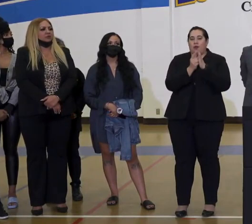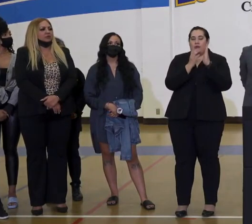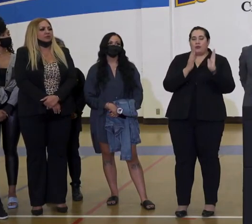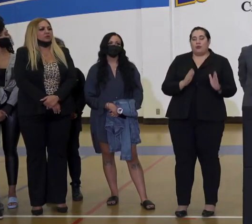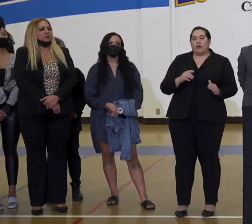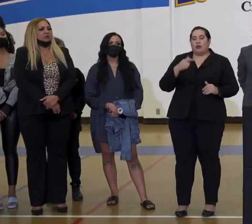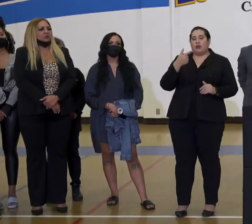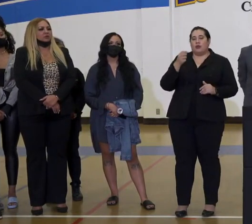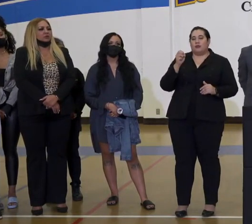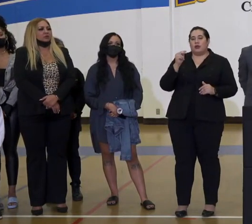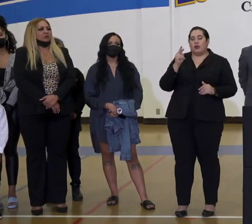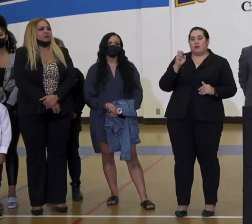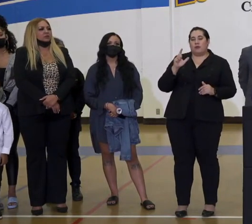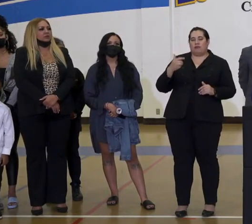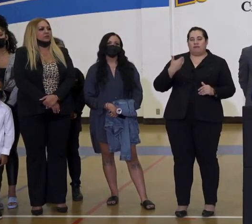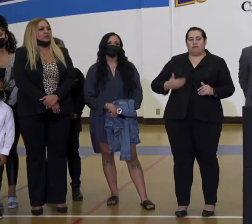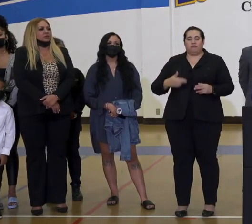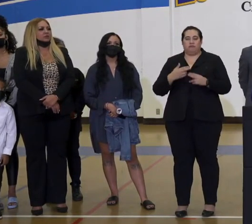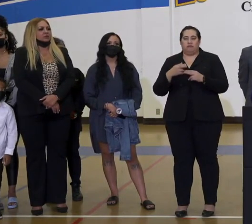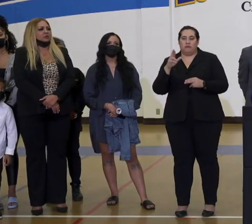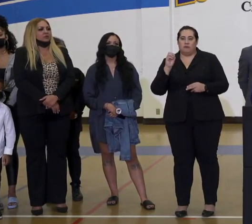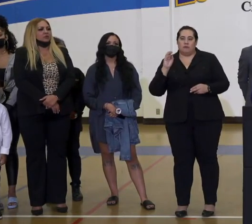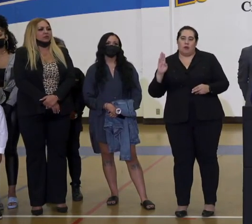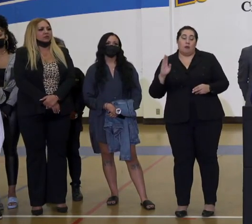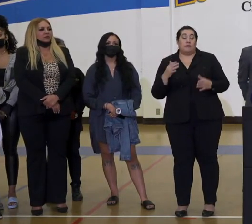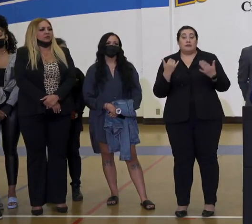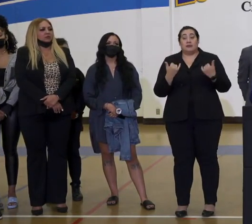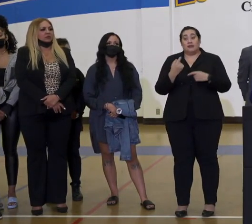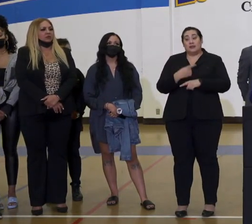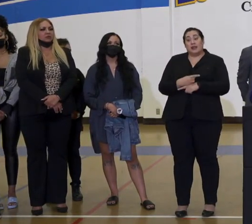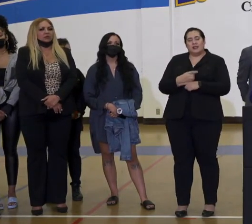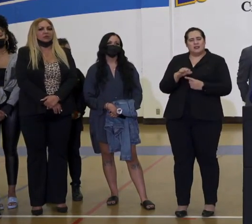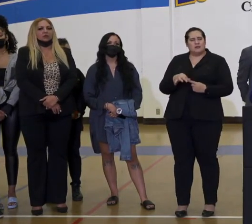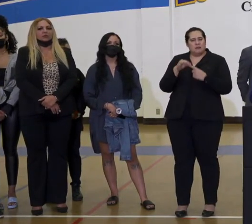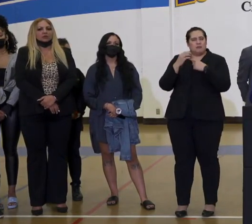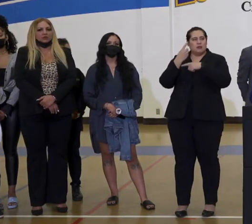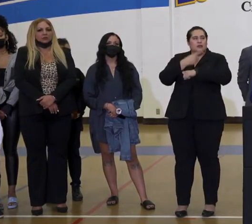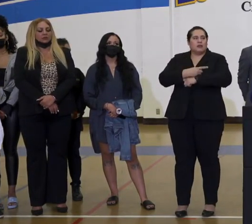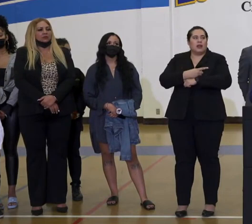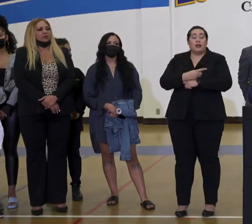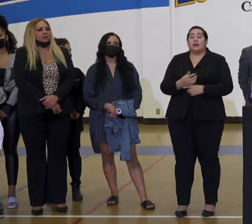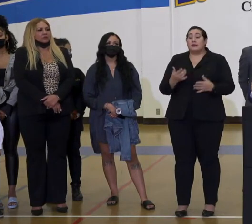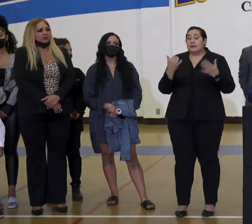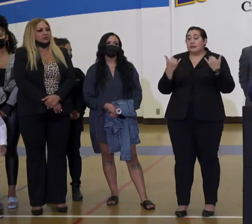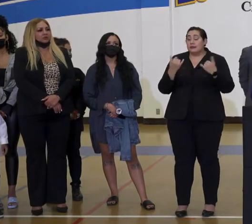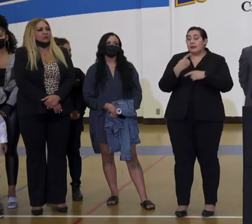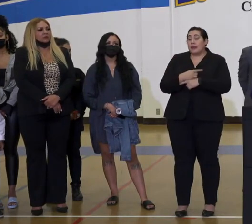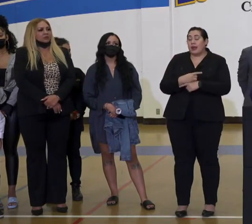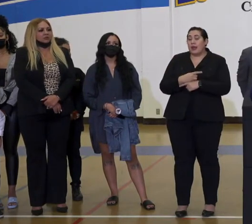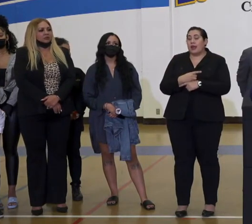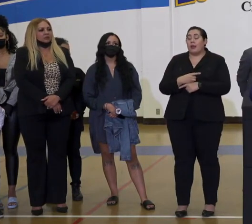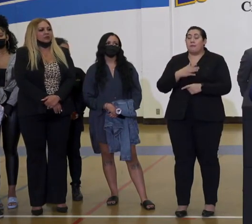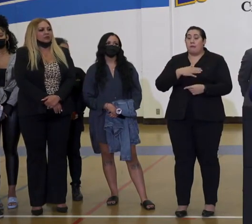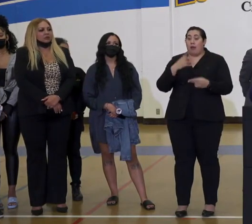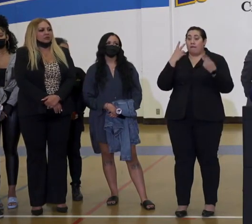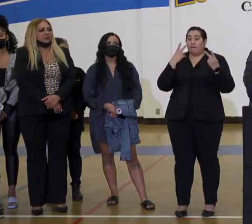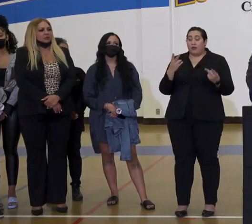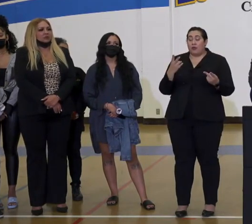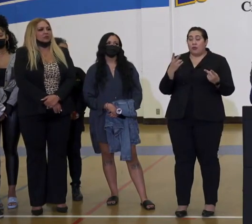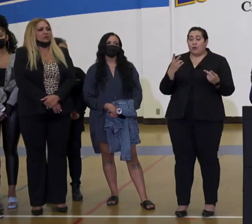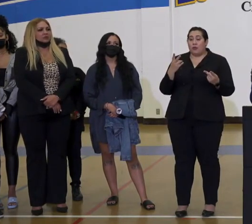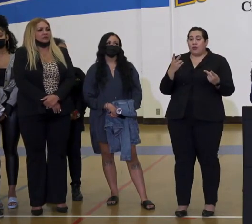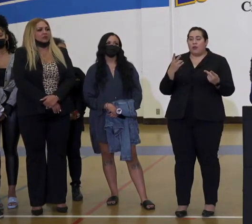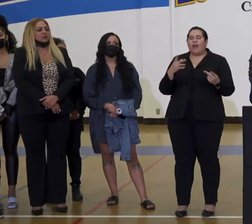Rob Bonta, and today is a special day. Today, in my view, is